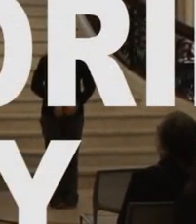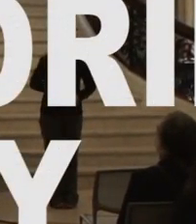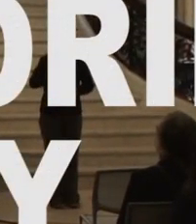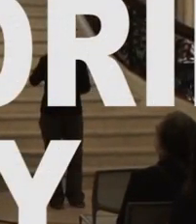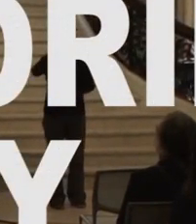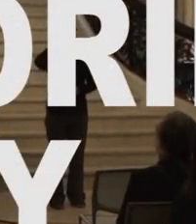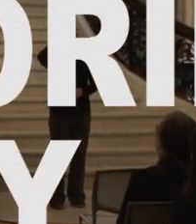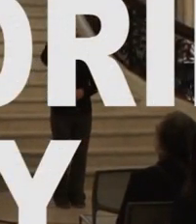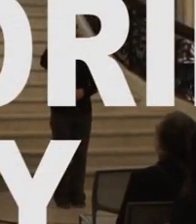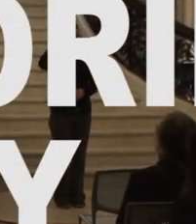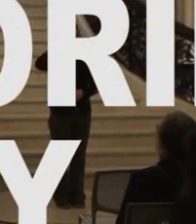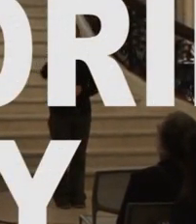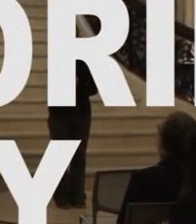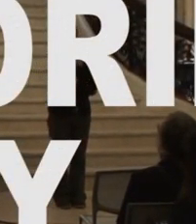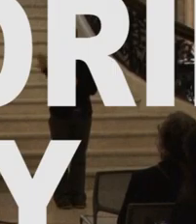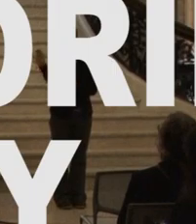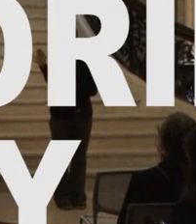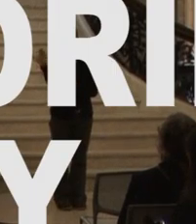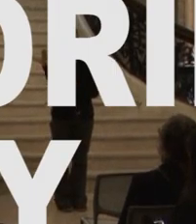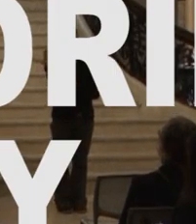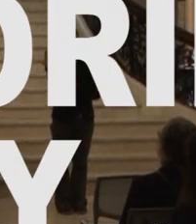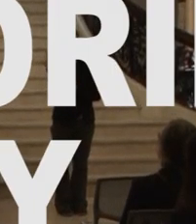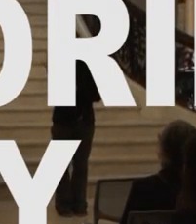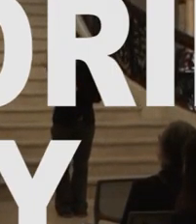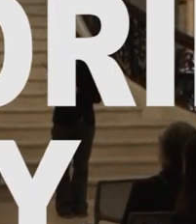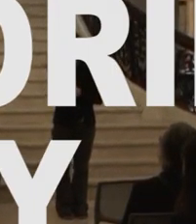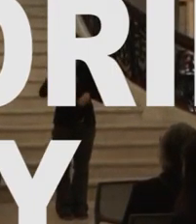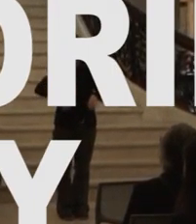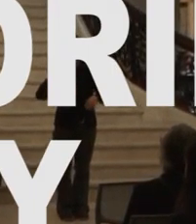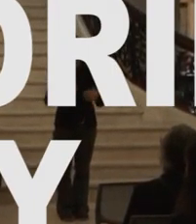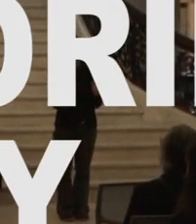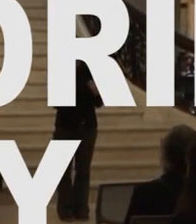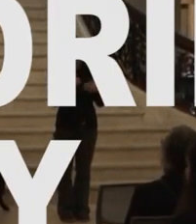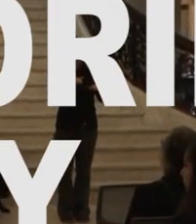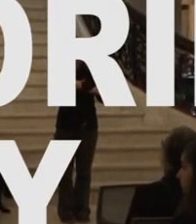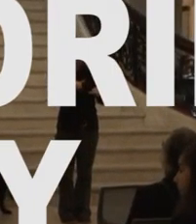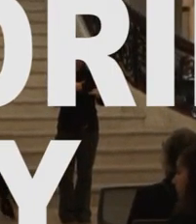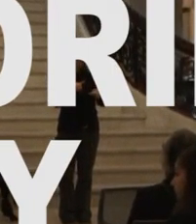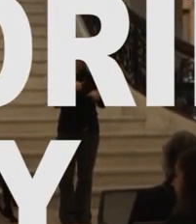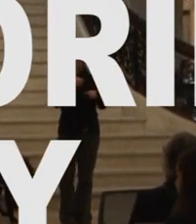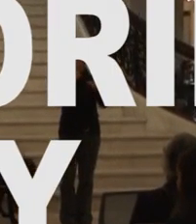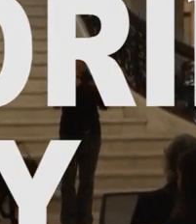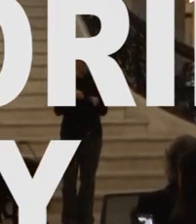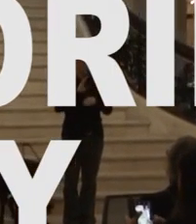Okay, good morning, everybody. Oh, wait a minute, I'm gonna wait for the car reporter to get situated.